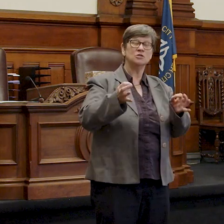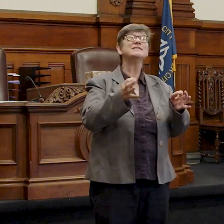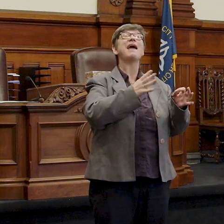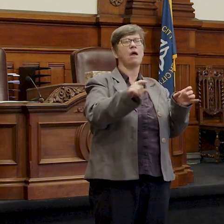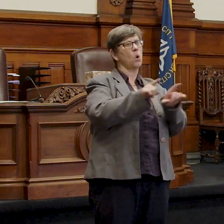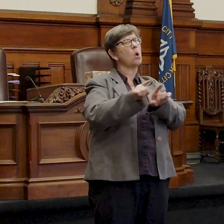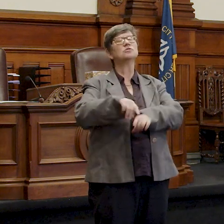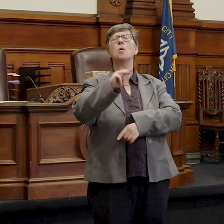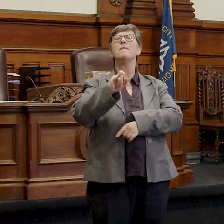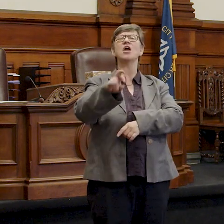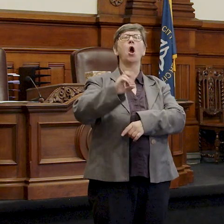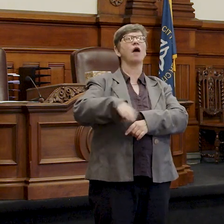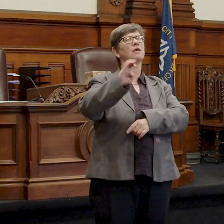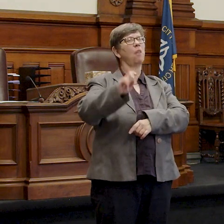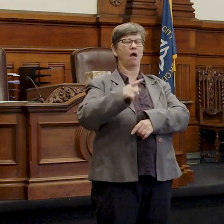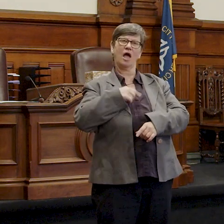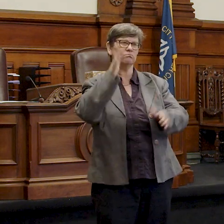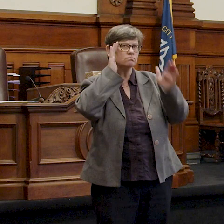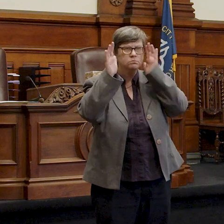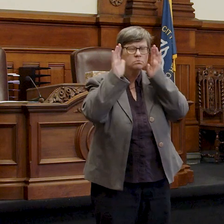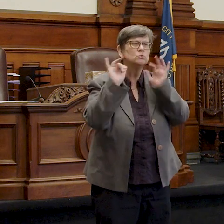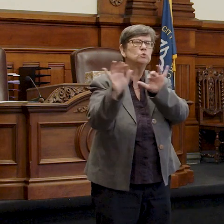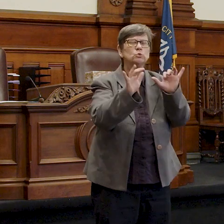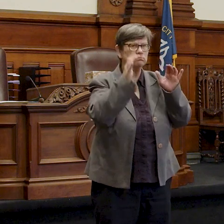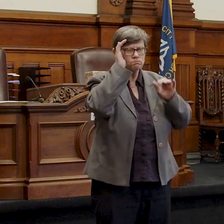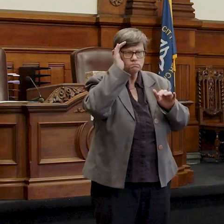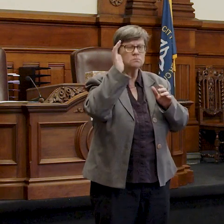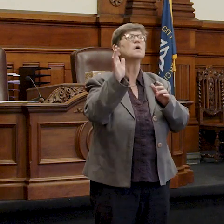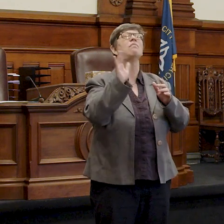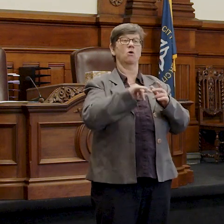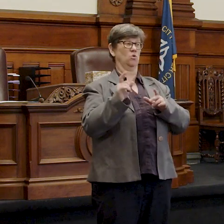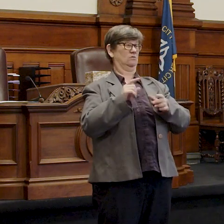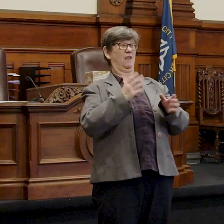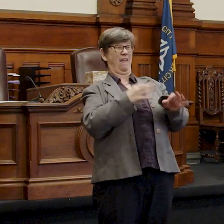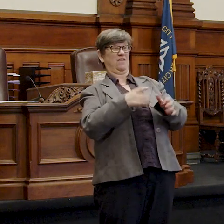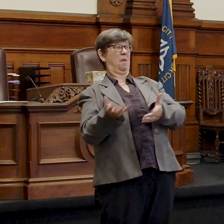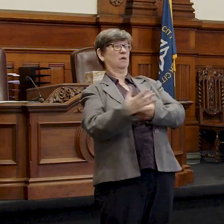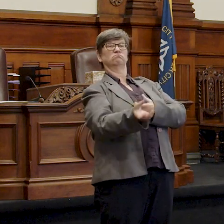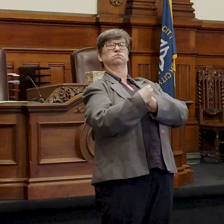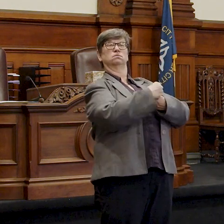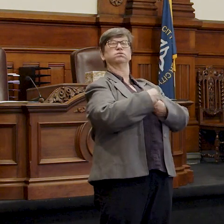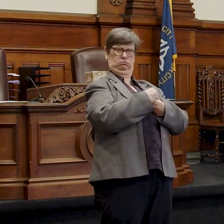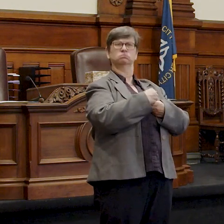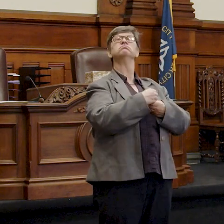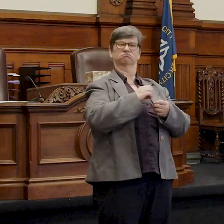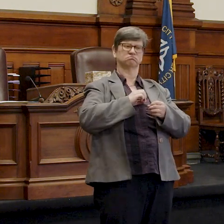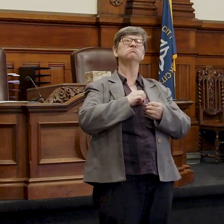the pulse of the community, and the insight we gain from those interactions has informed this budget. Just like last year, the